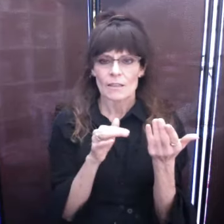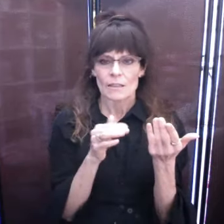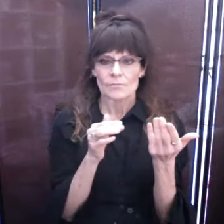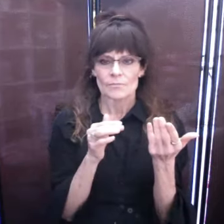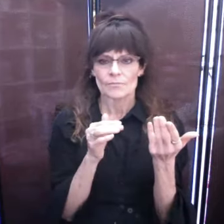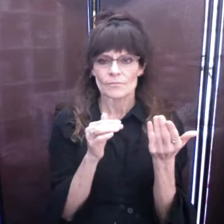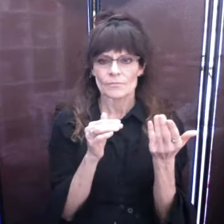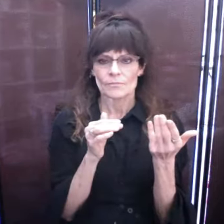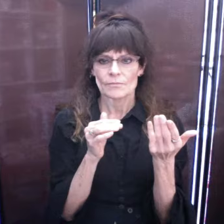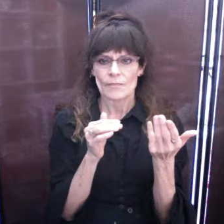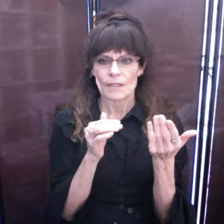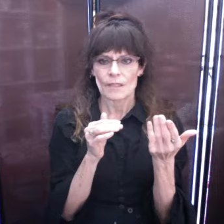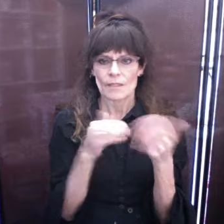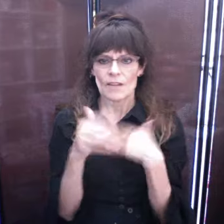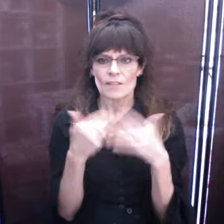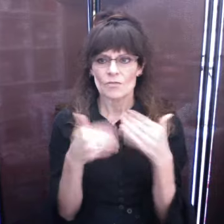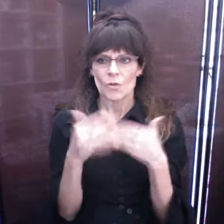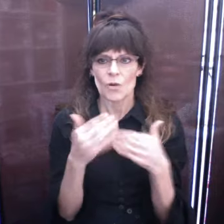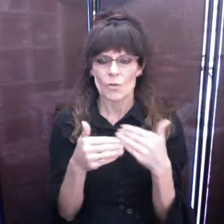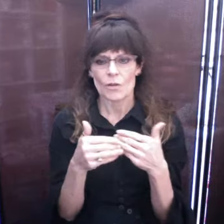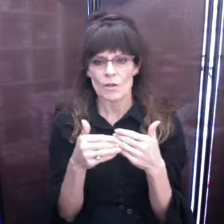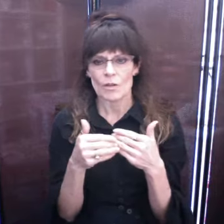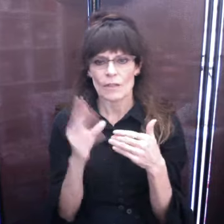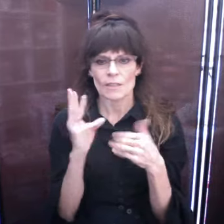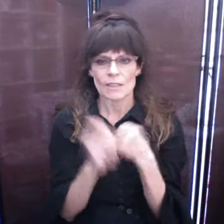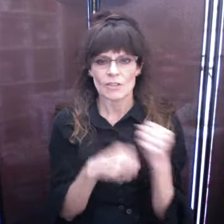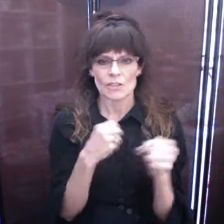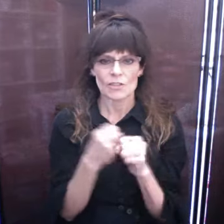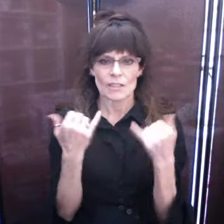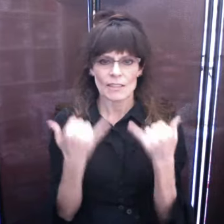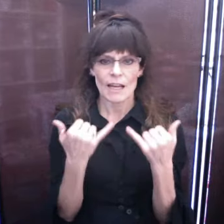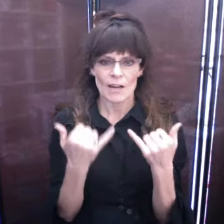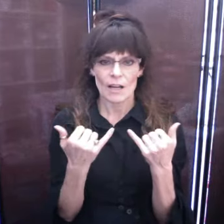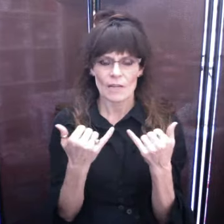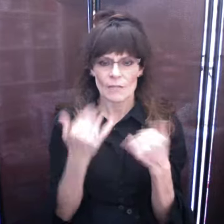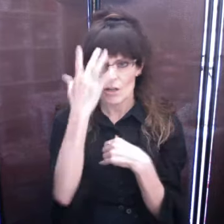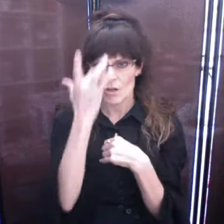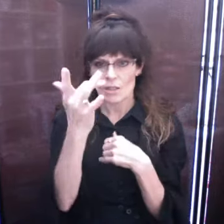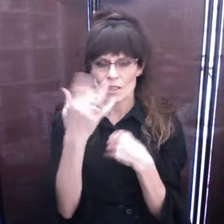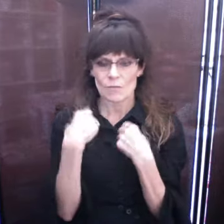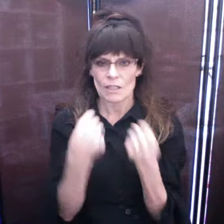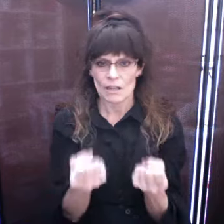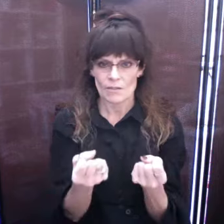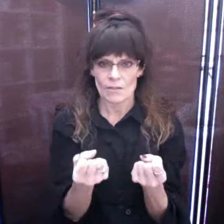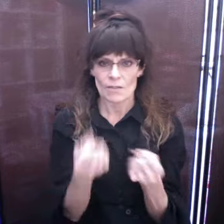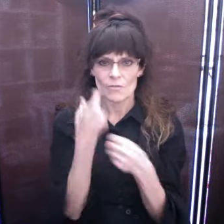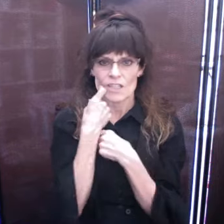and then I'll fast forward, about another 6 years now. And now I'm in early recovery. I had just gone to court and had all my